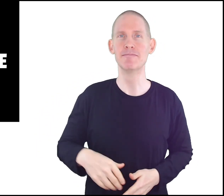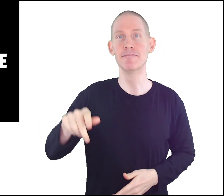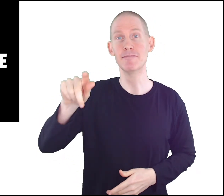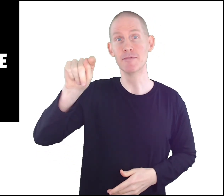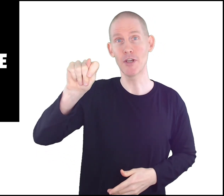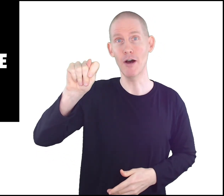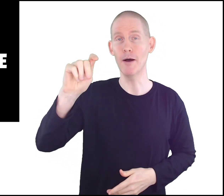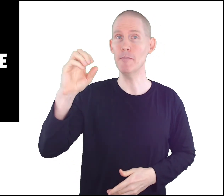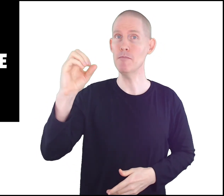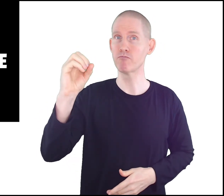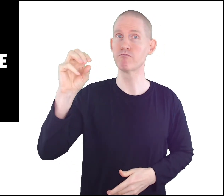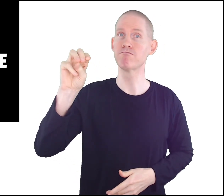Tom,